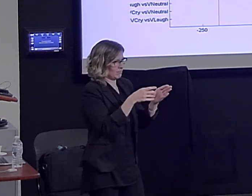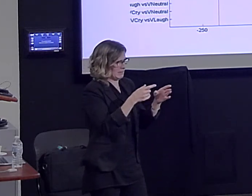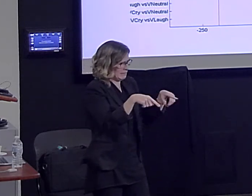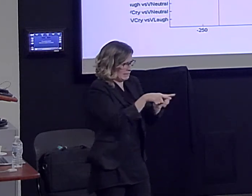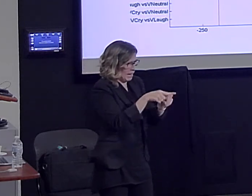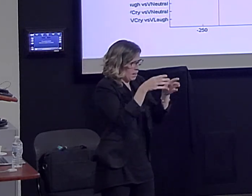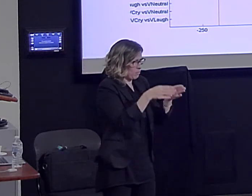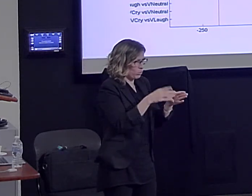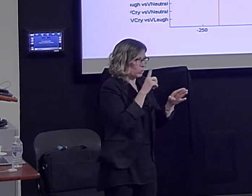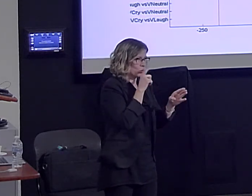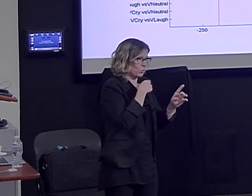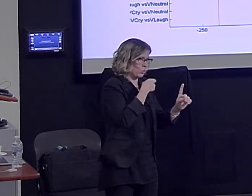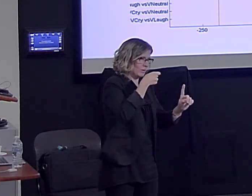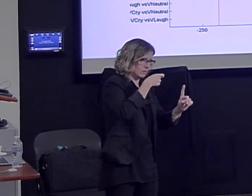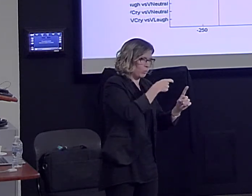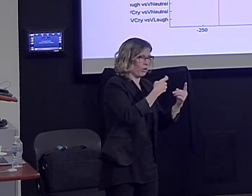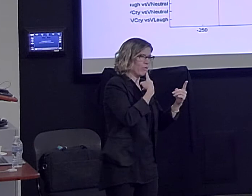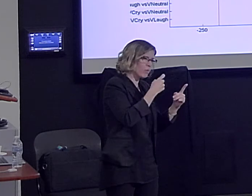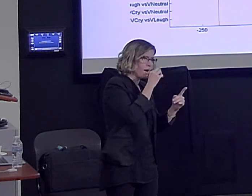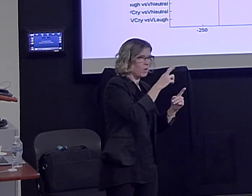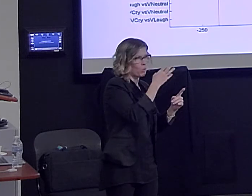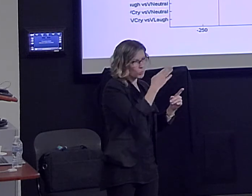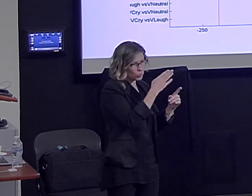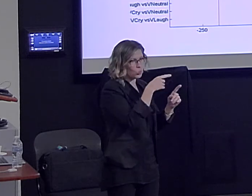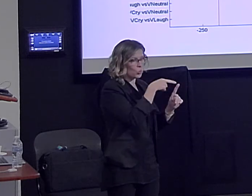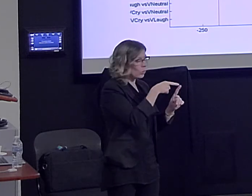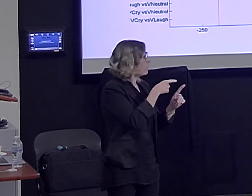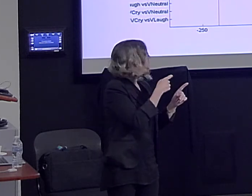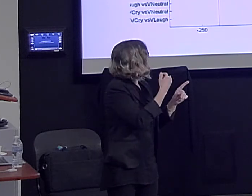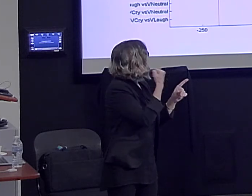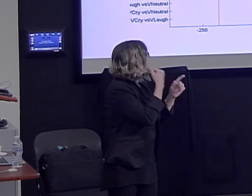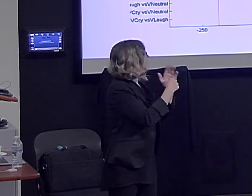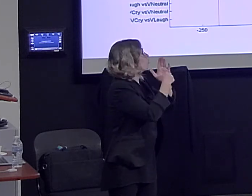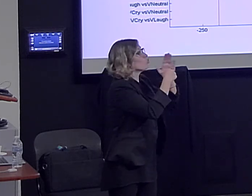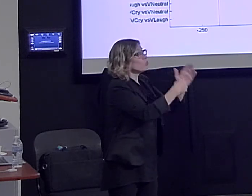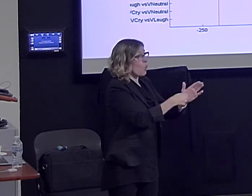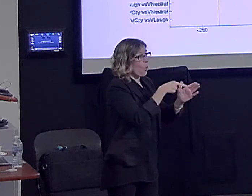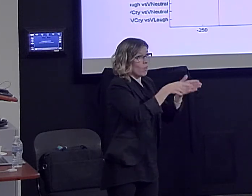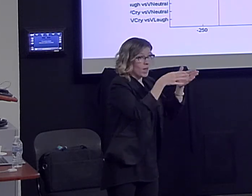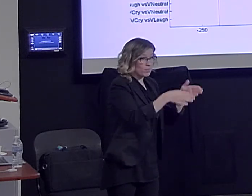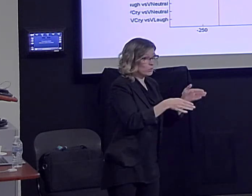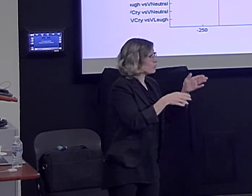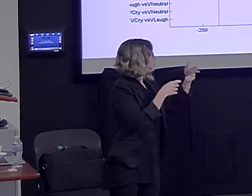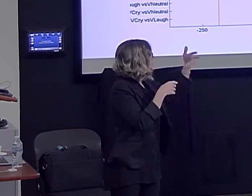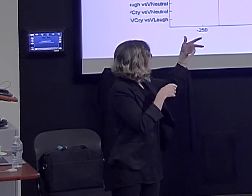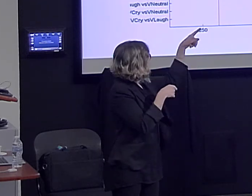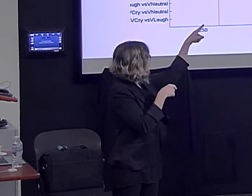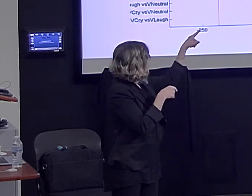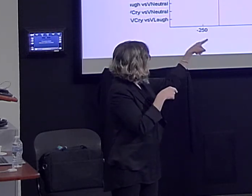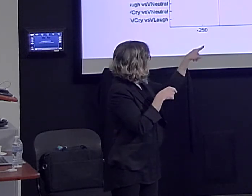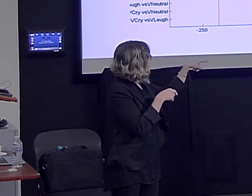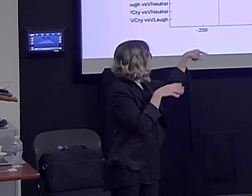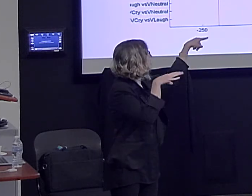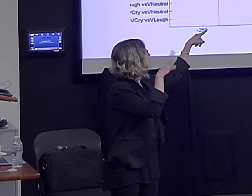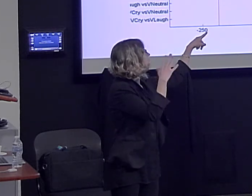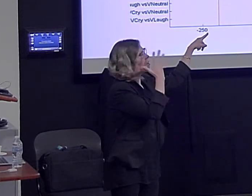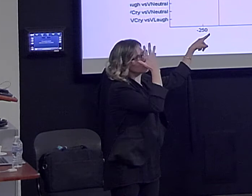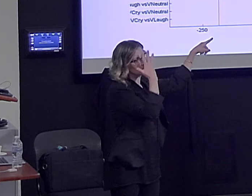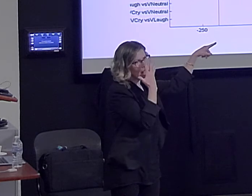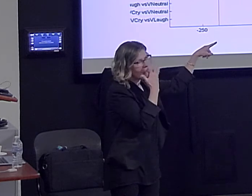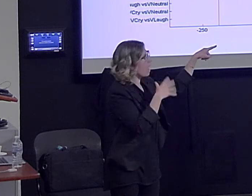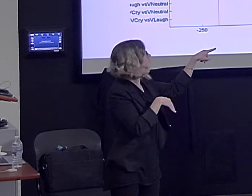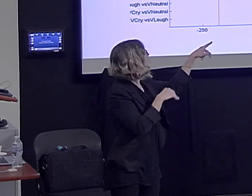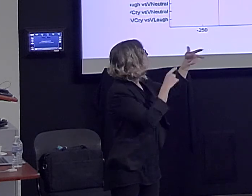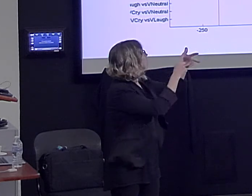whole stimulation determine laughing, these faces. One is sad, one is laughing,